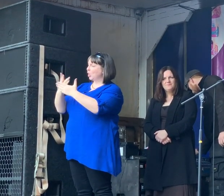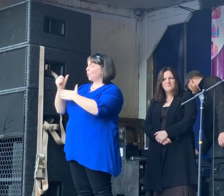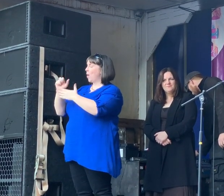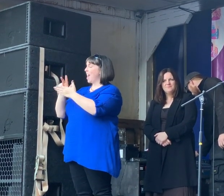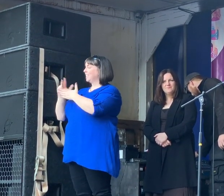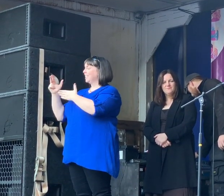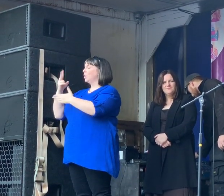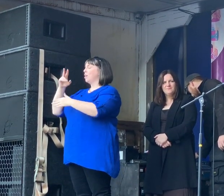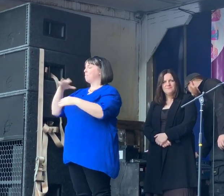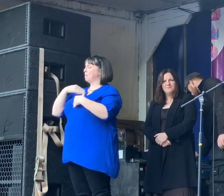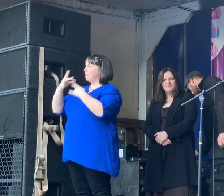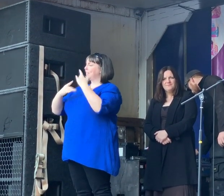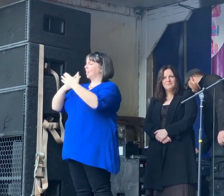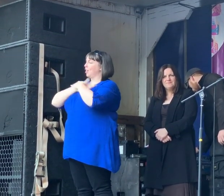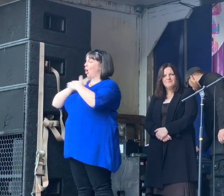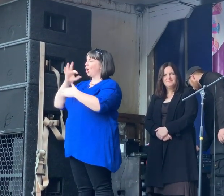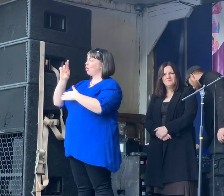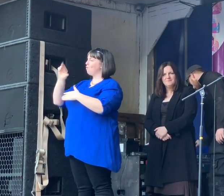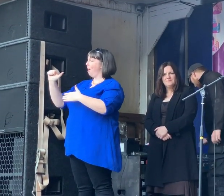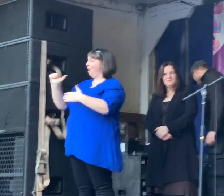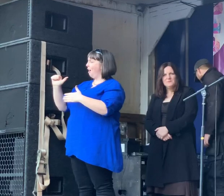2018.